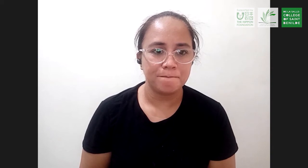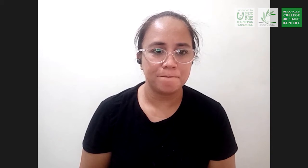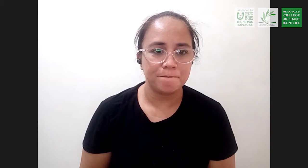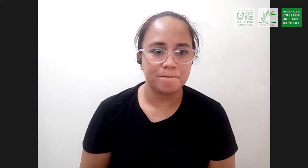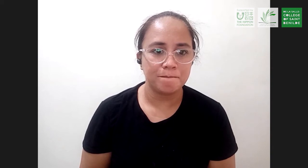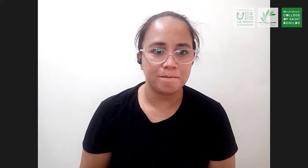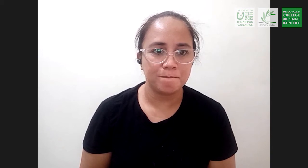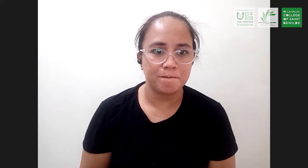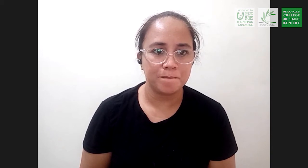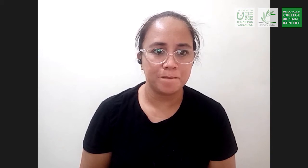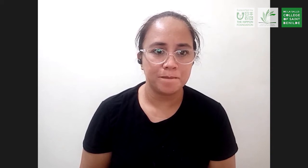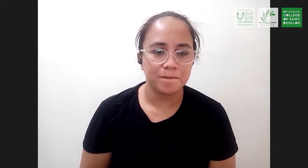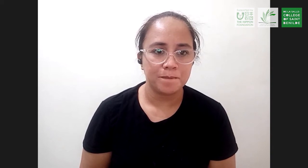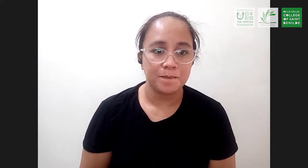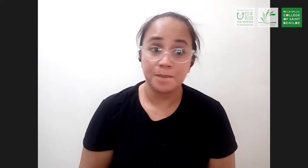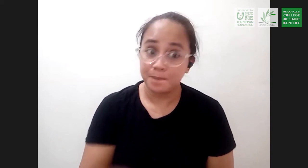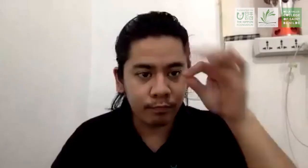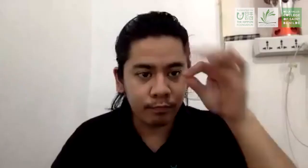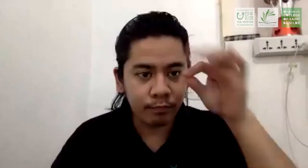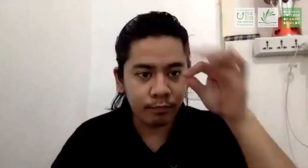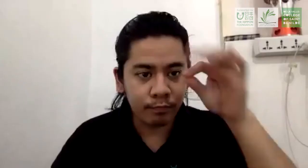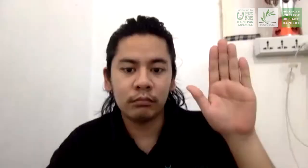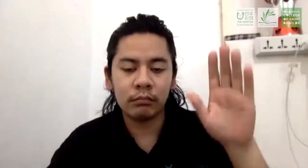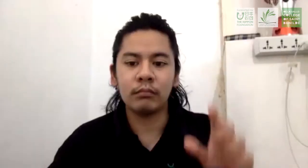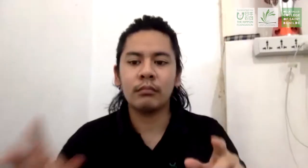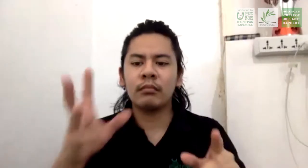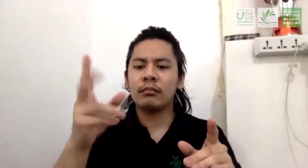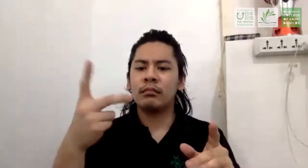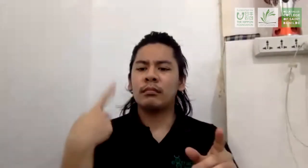Shaq has his Shock, hand up. yeah, shock.